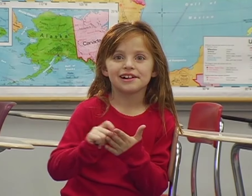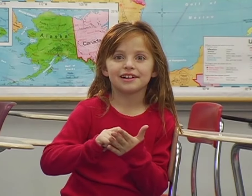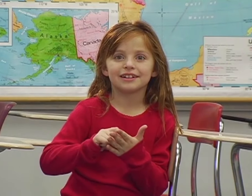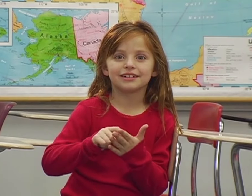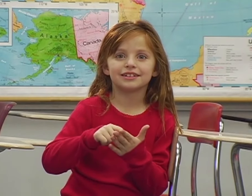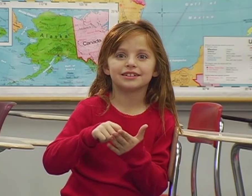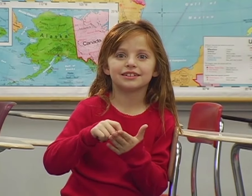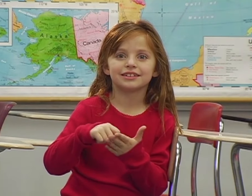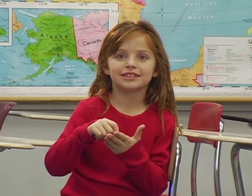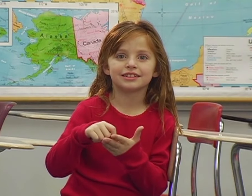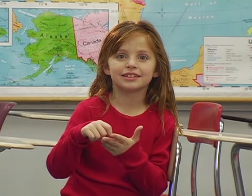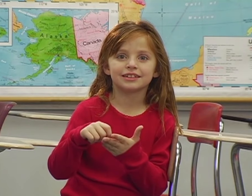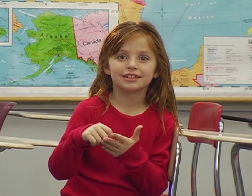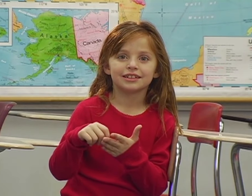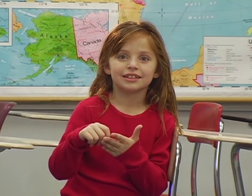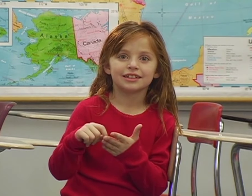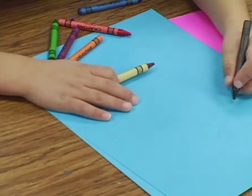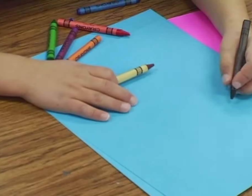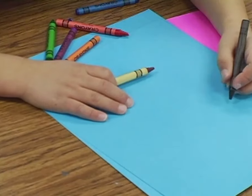Pretend you're writing.